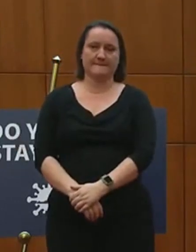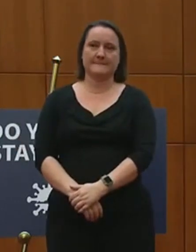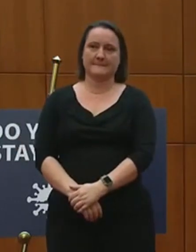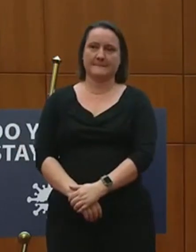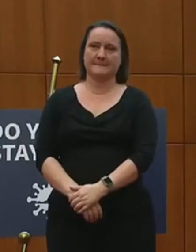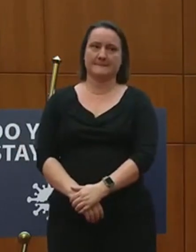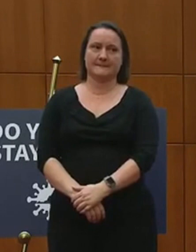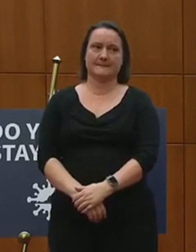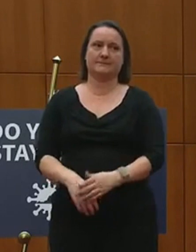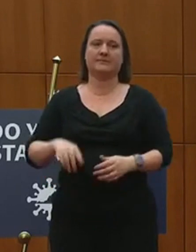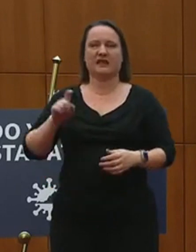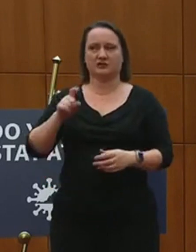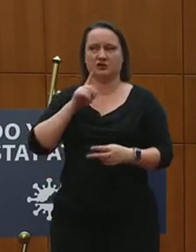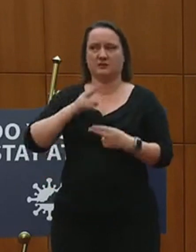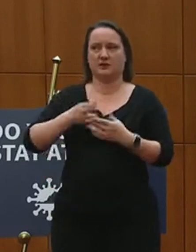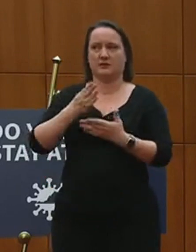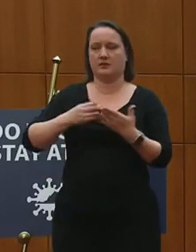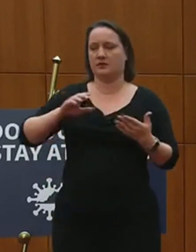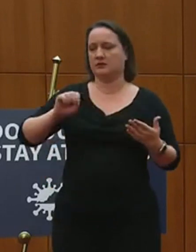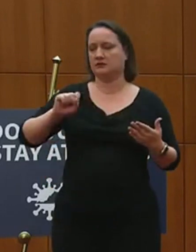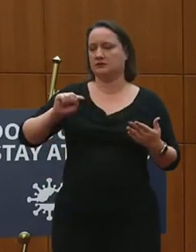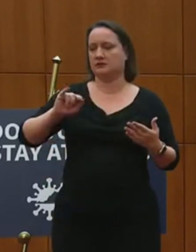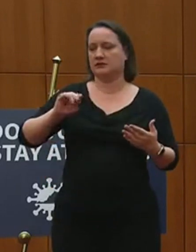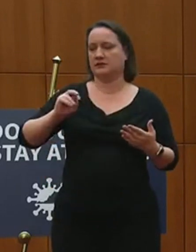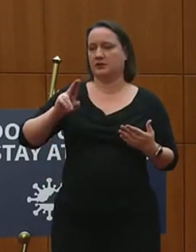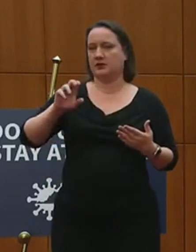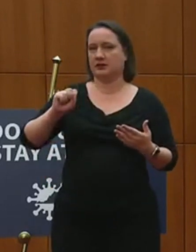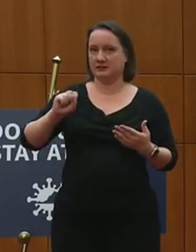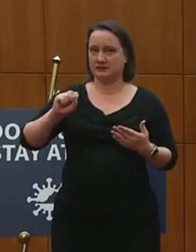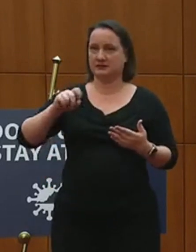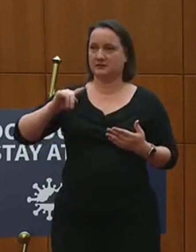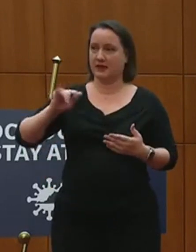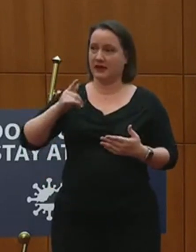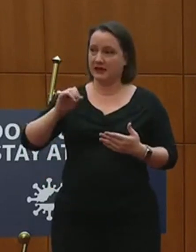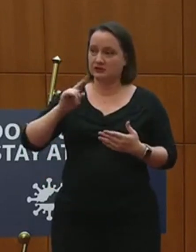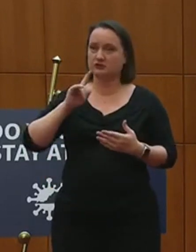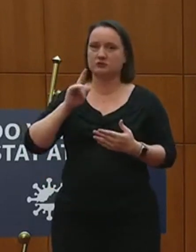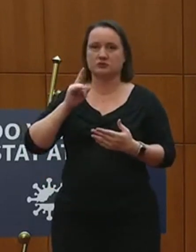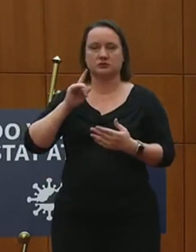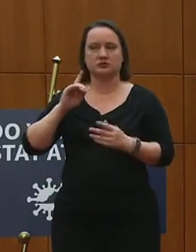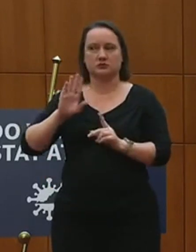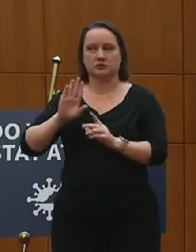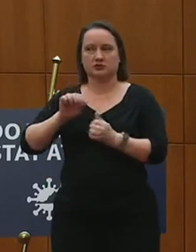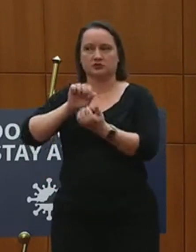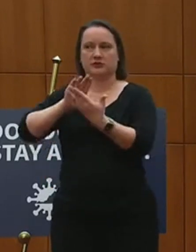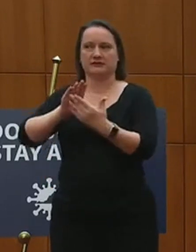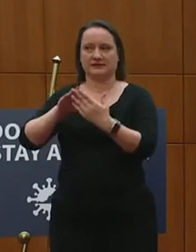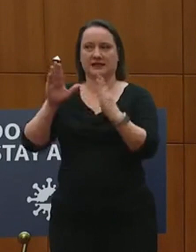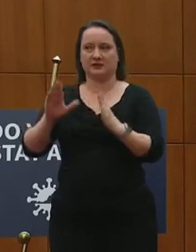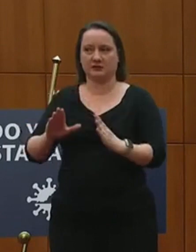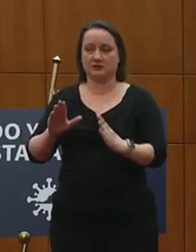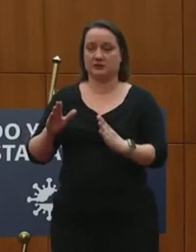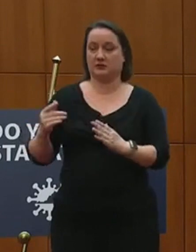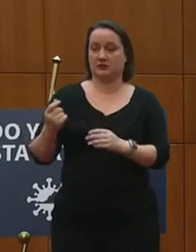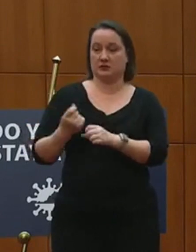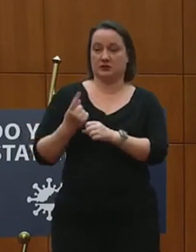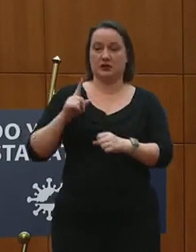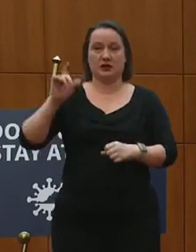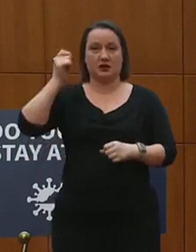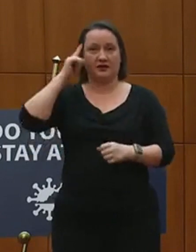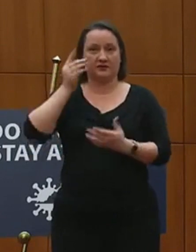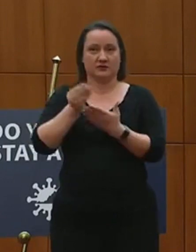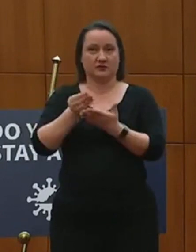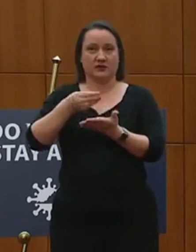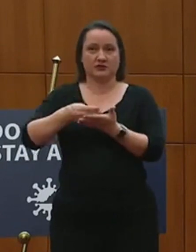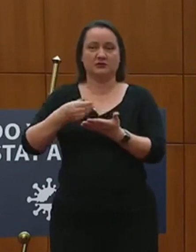part of this, I should have mentioned, part of the stimulus package was for housing and in that regard. Of course, in last year's the governor's budget, there was additional